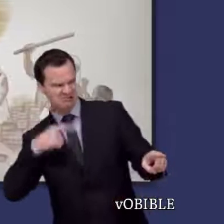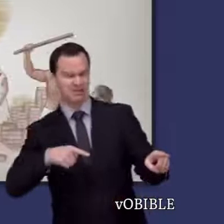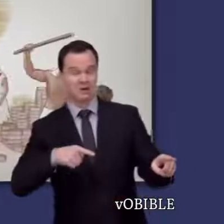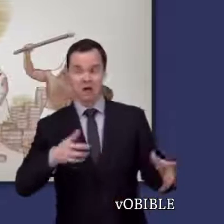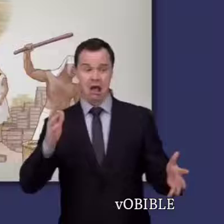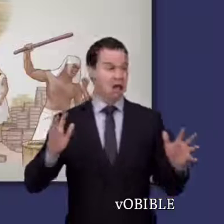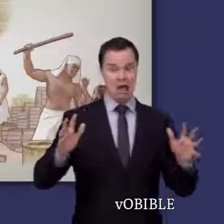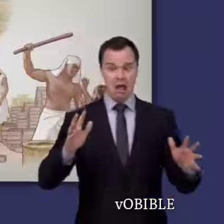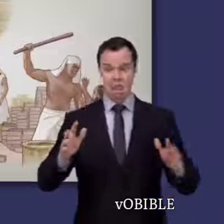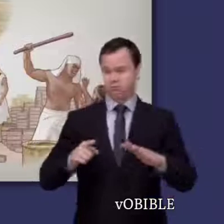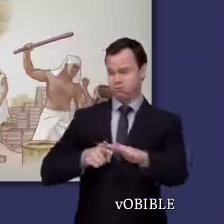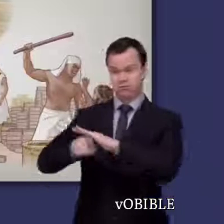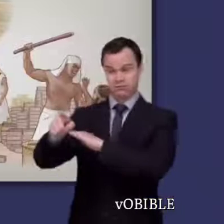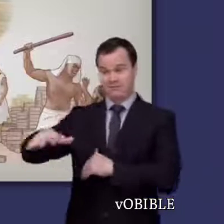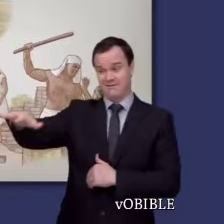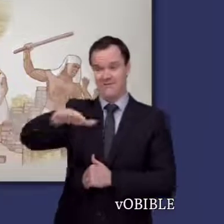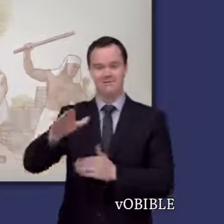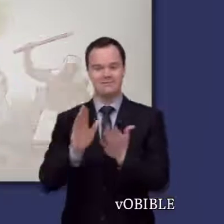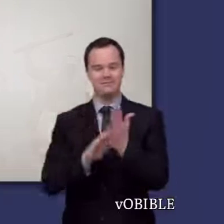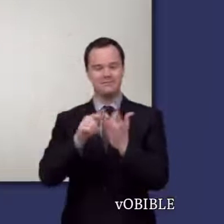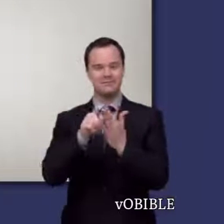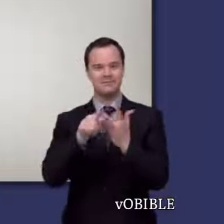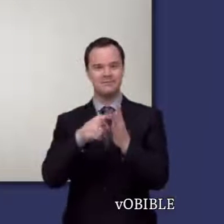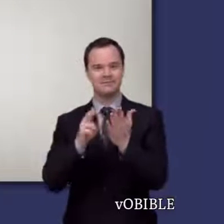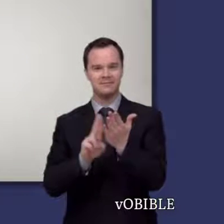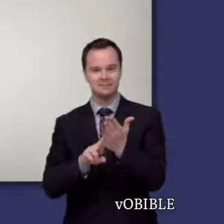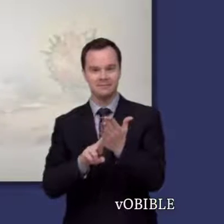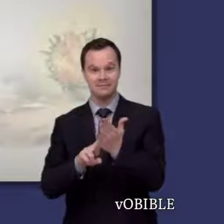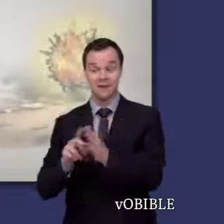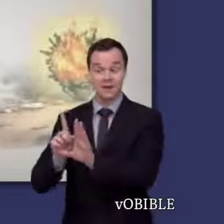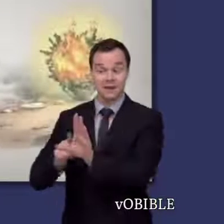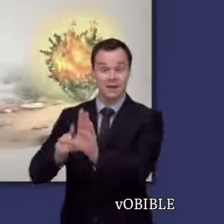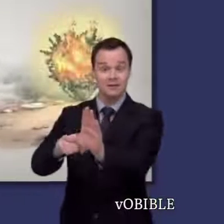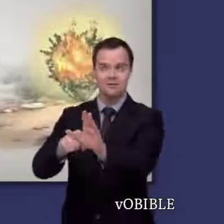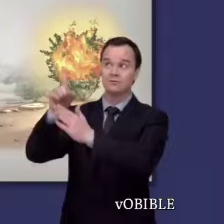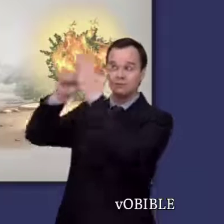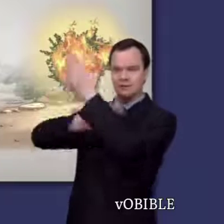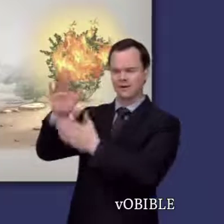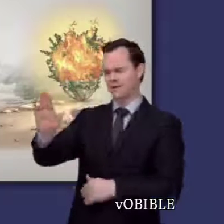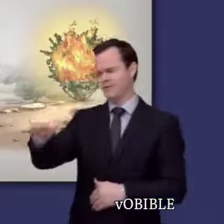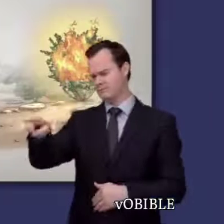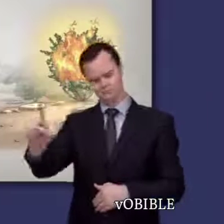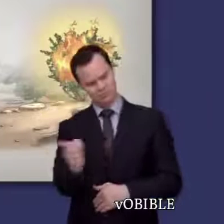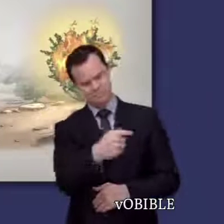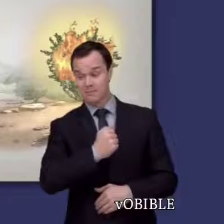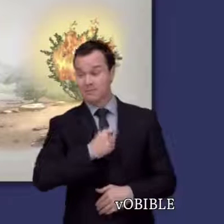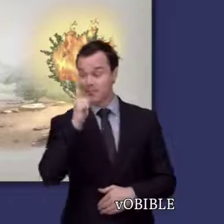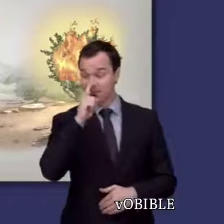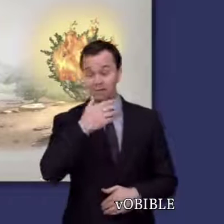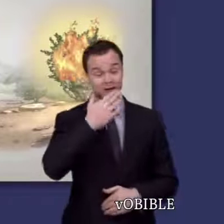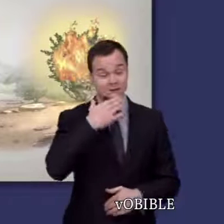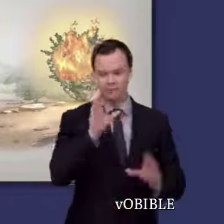after killing an Egyptian who was oppressing a Hebrew. Many years later, Jehovah commissions Moses to